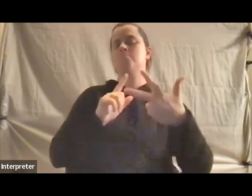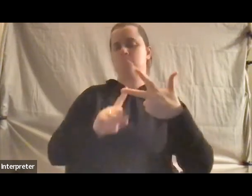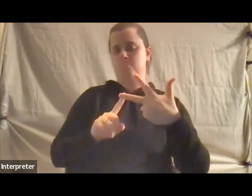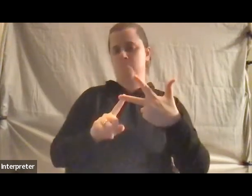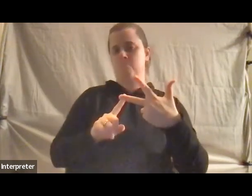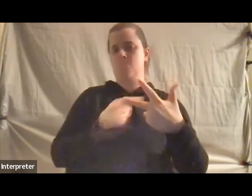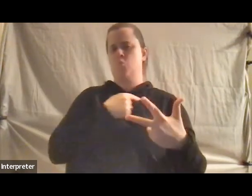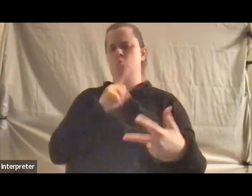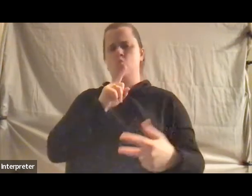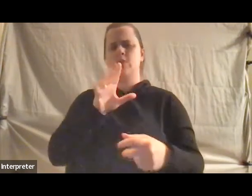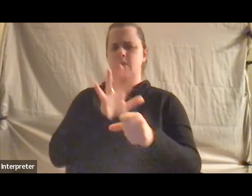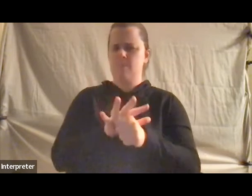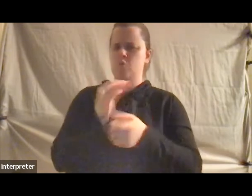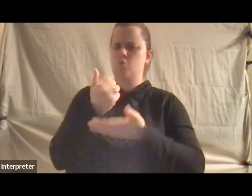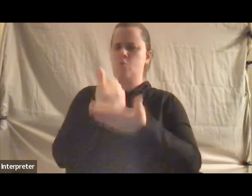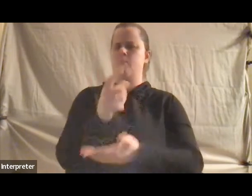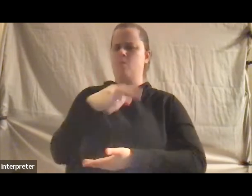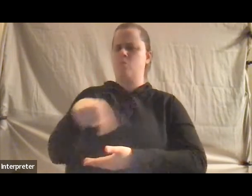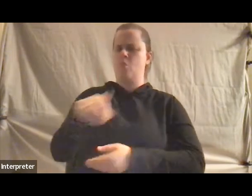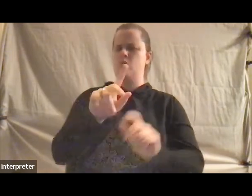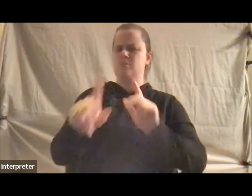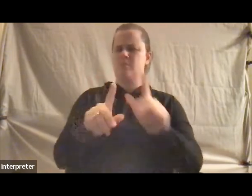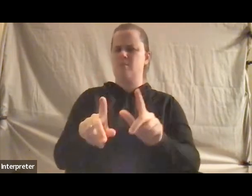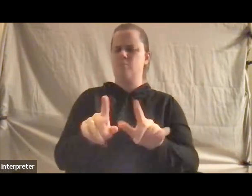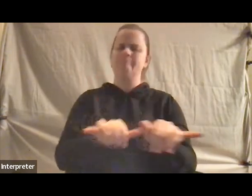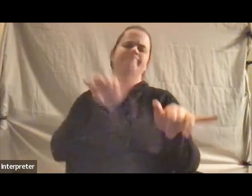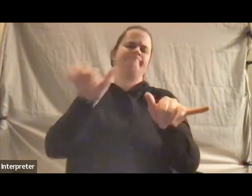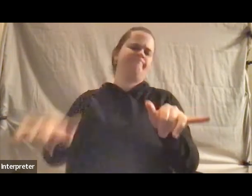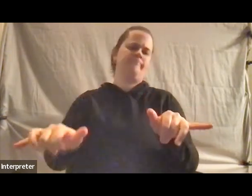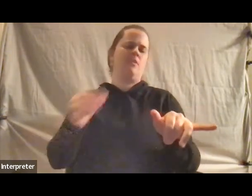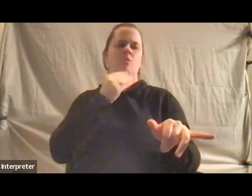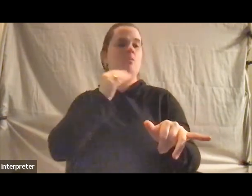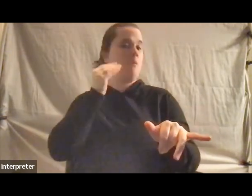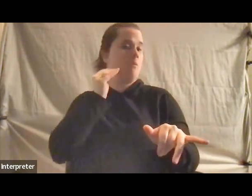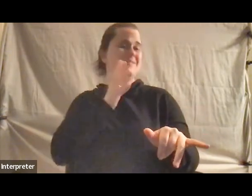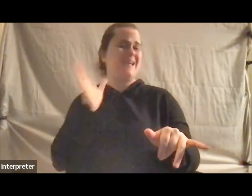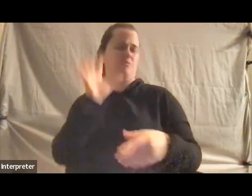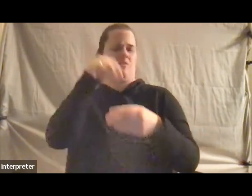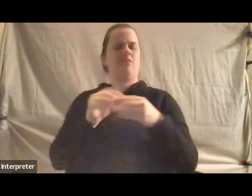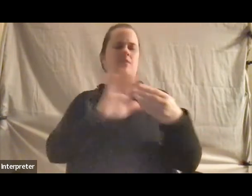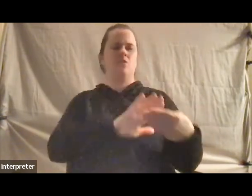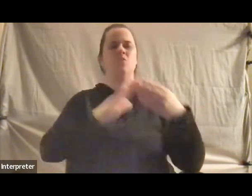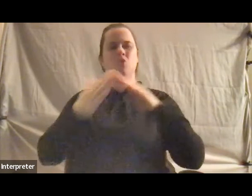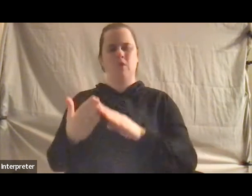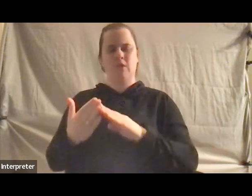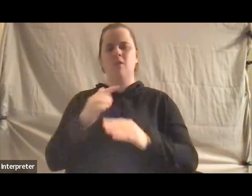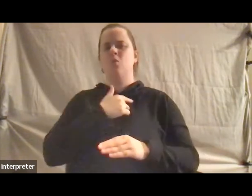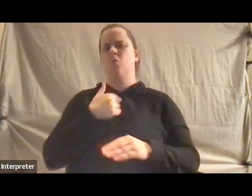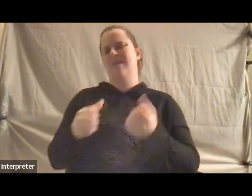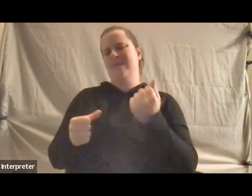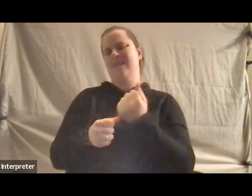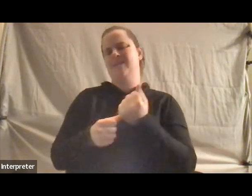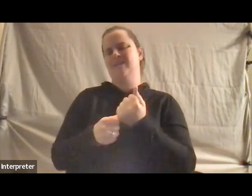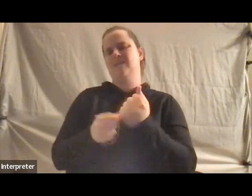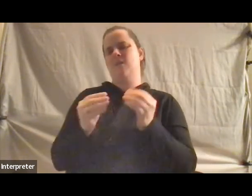committed to helping those people stay in their homes and communities. And we assisted more than